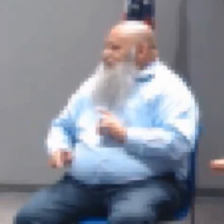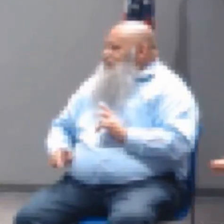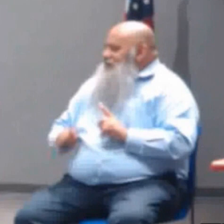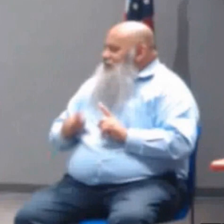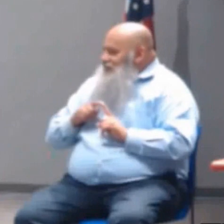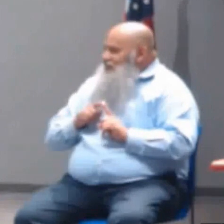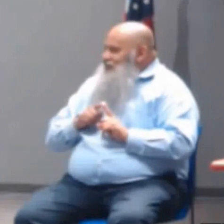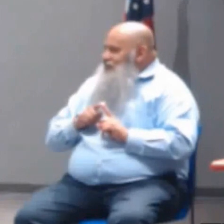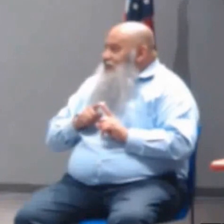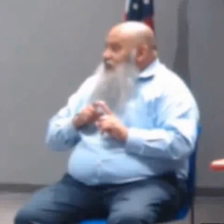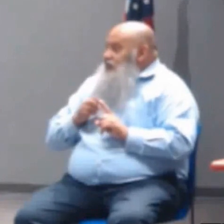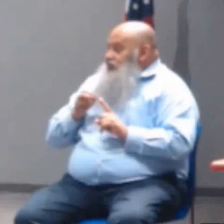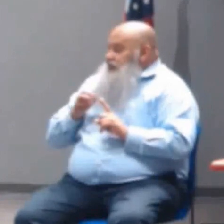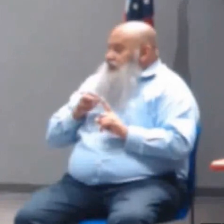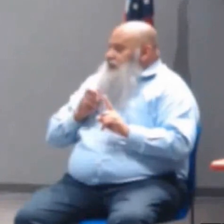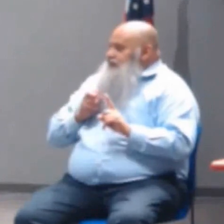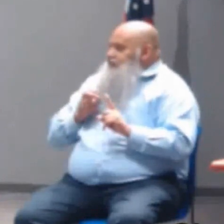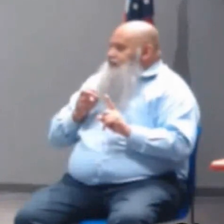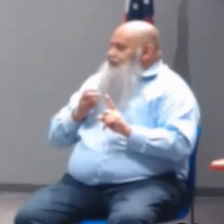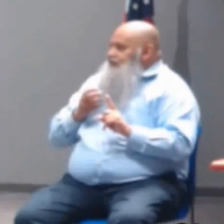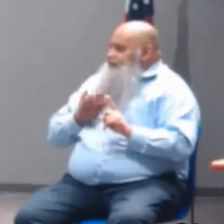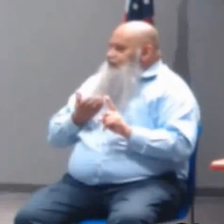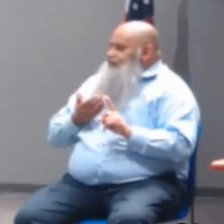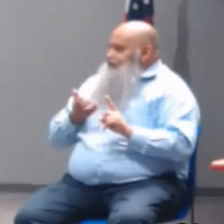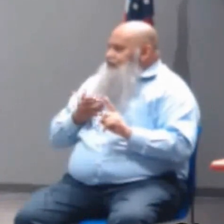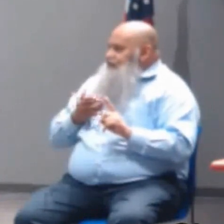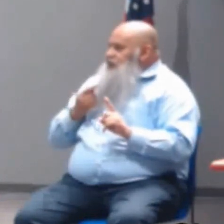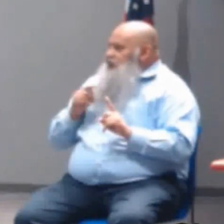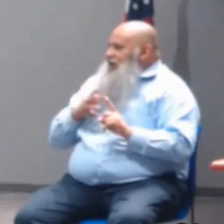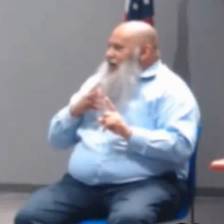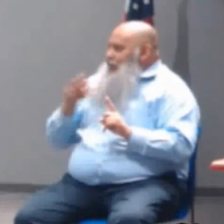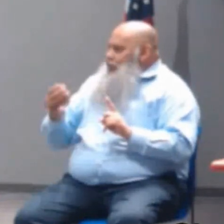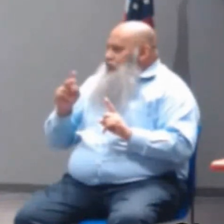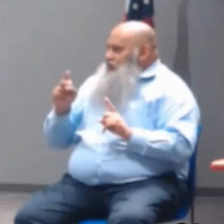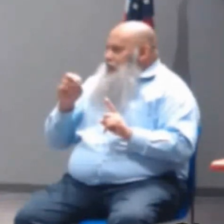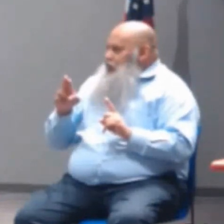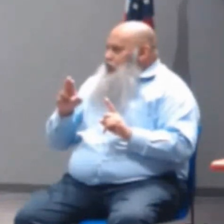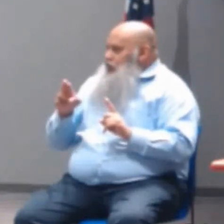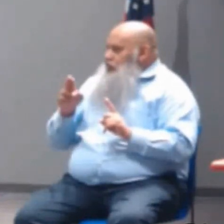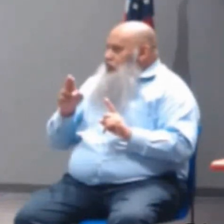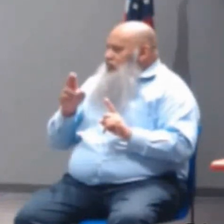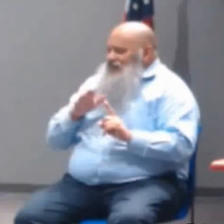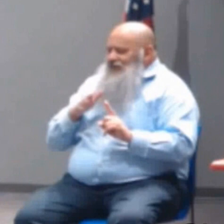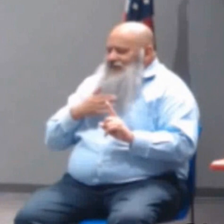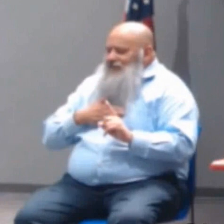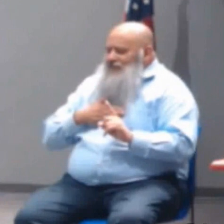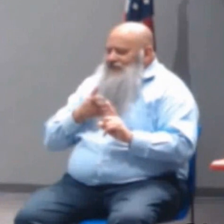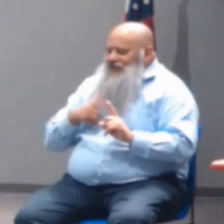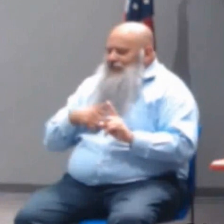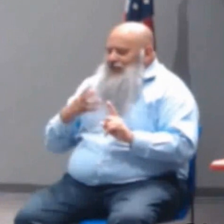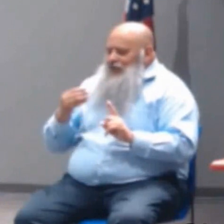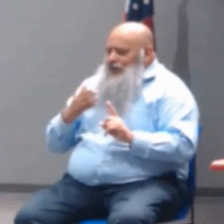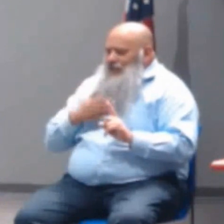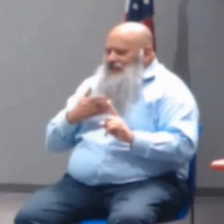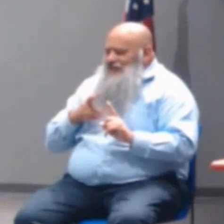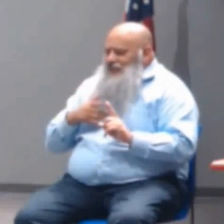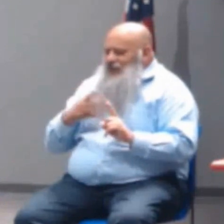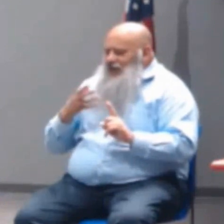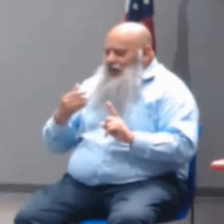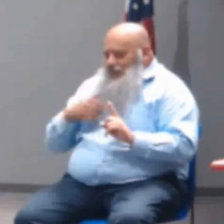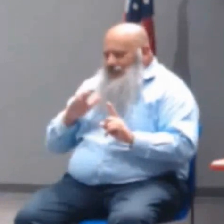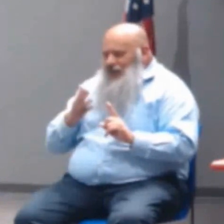The princess was getting restless. She kept trying to get out of the tower. She said, "Please let me out, please. I'm